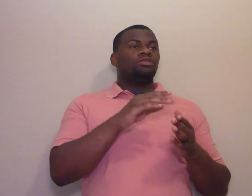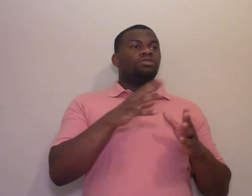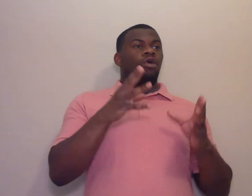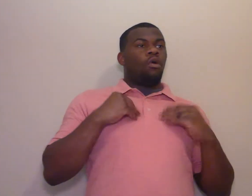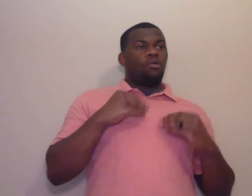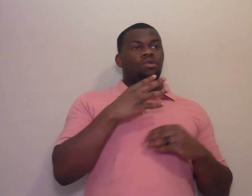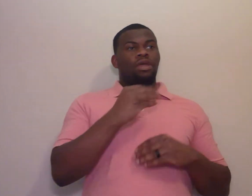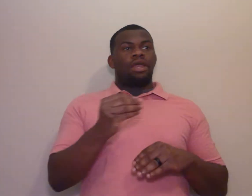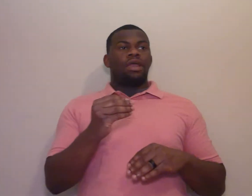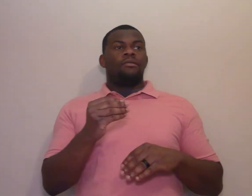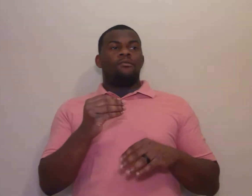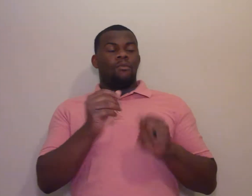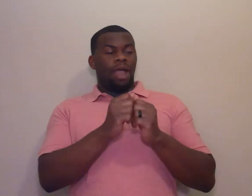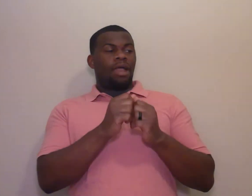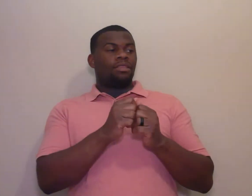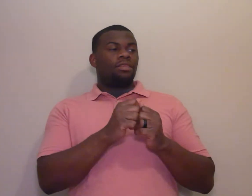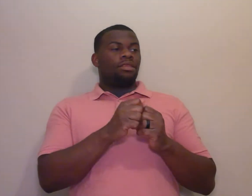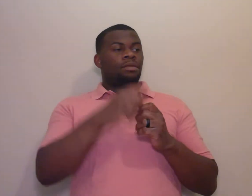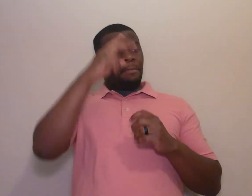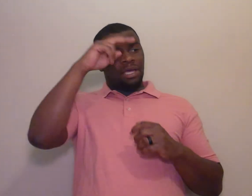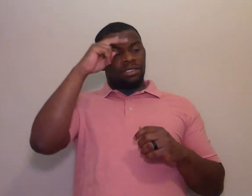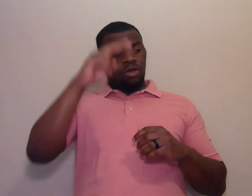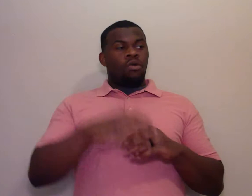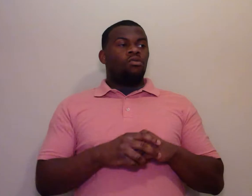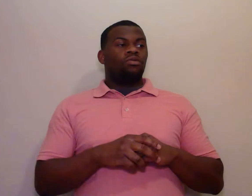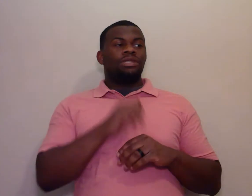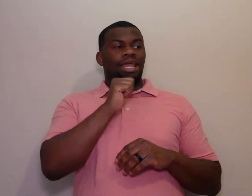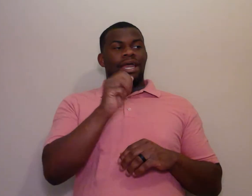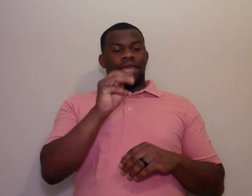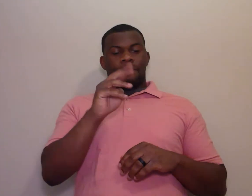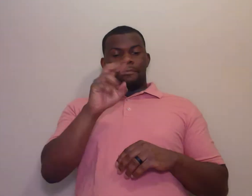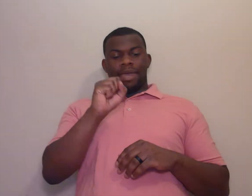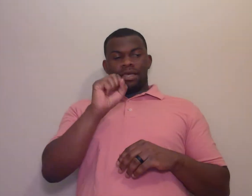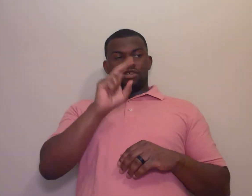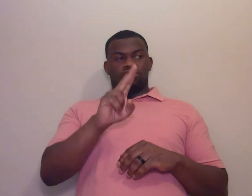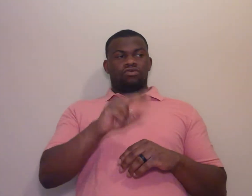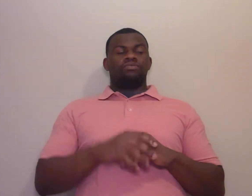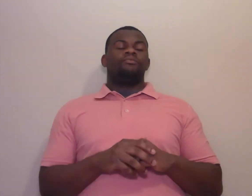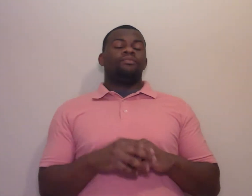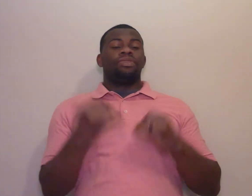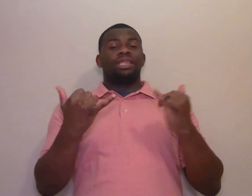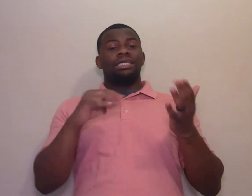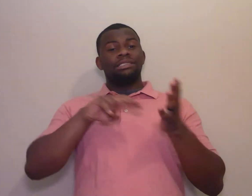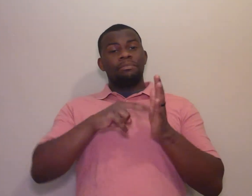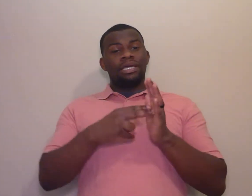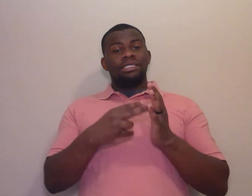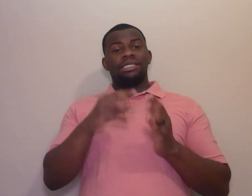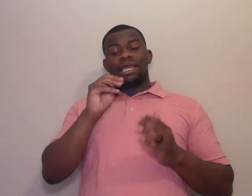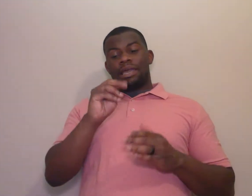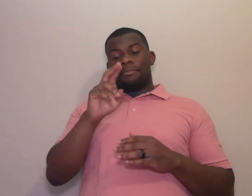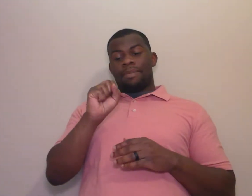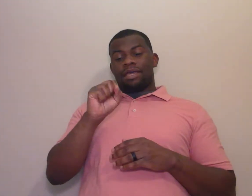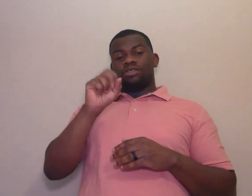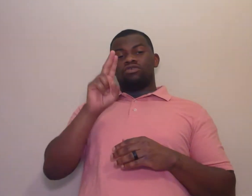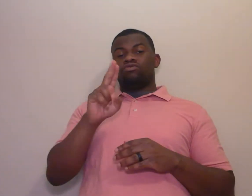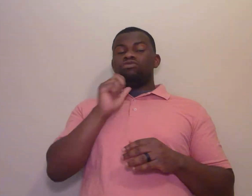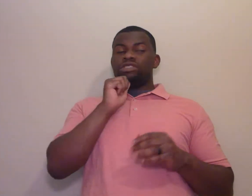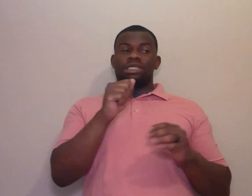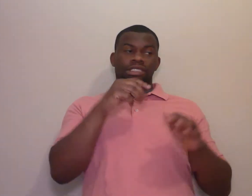Risk Management Division, not NMSU. This means that NMSU does not enter into contracts with the providers